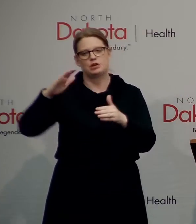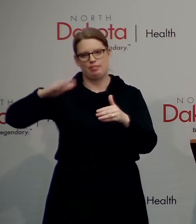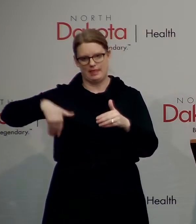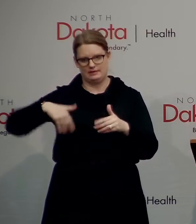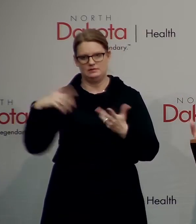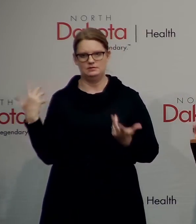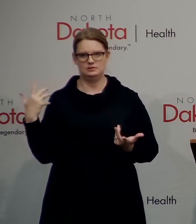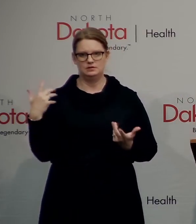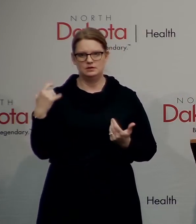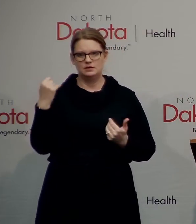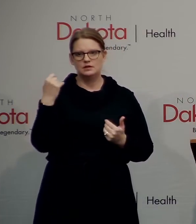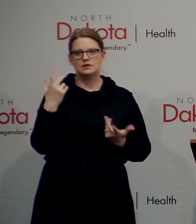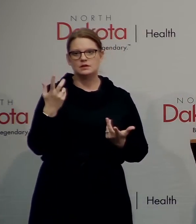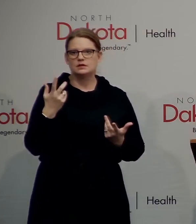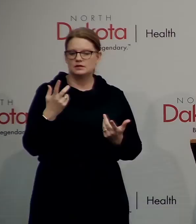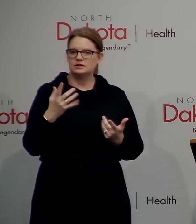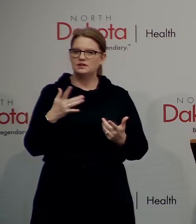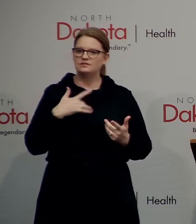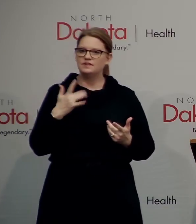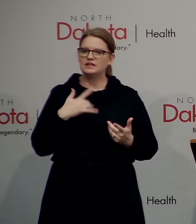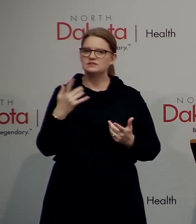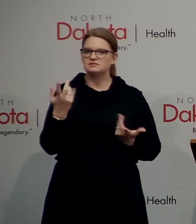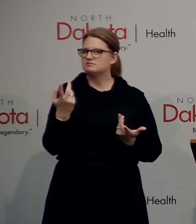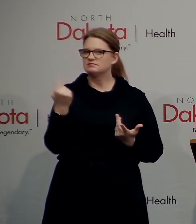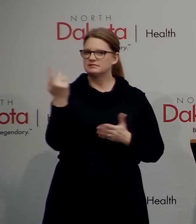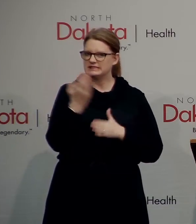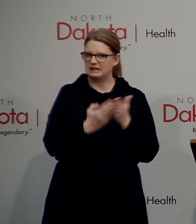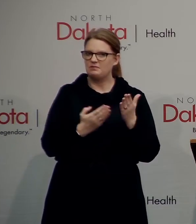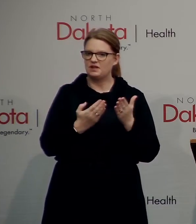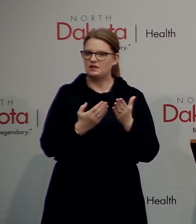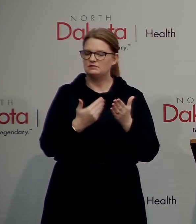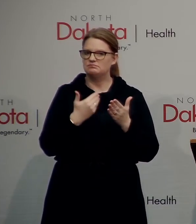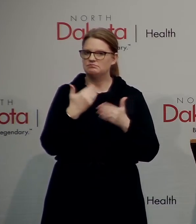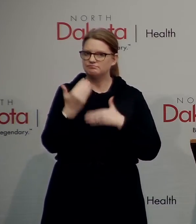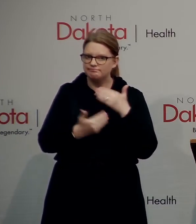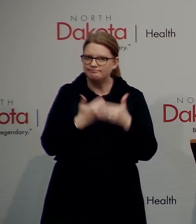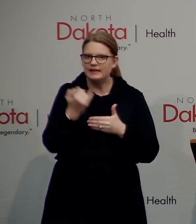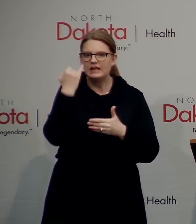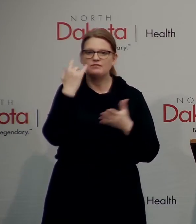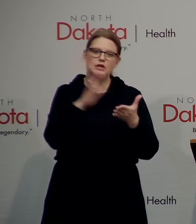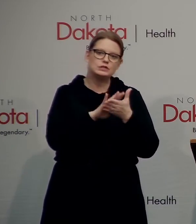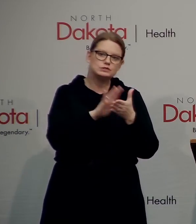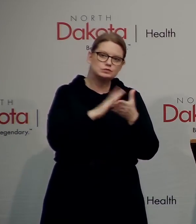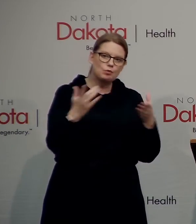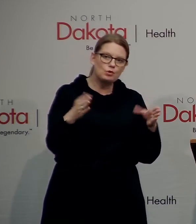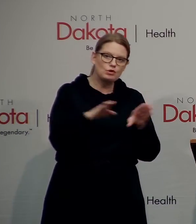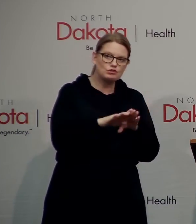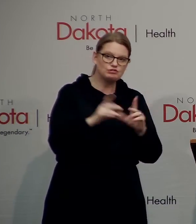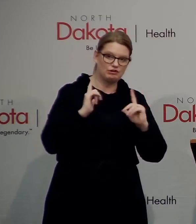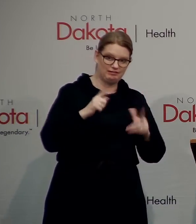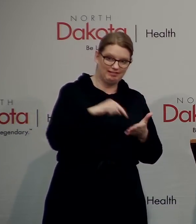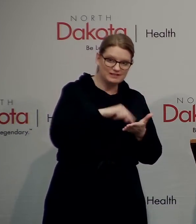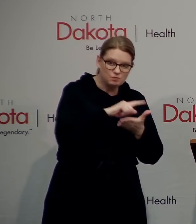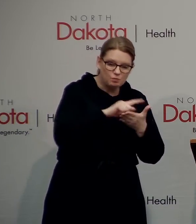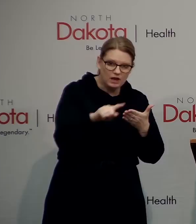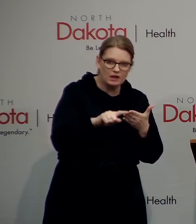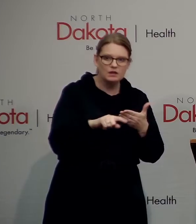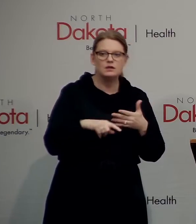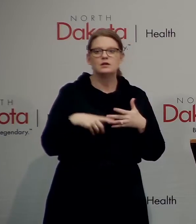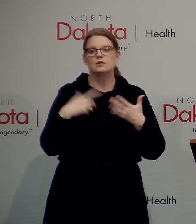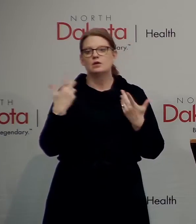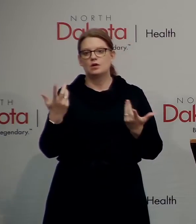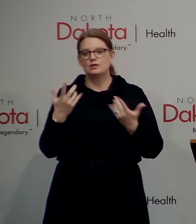late. So if it feels to the public that some of the steps we're taking, whether it was school closures earlier in this week or what we're